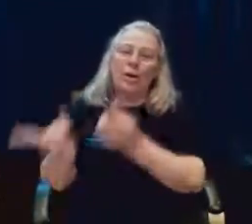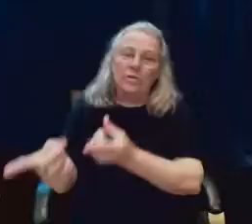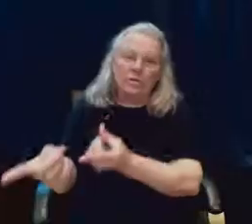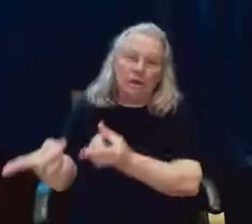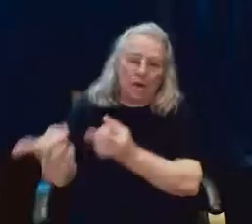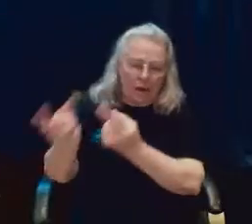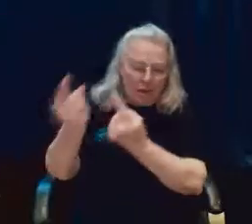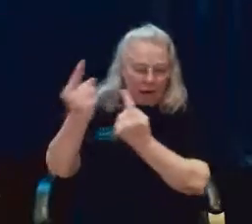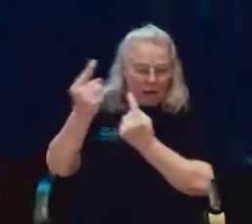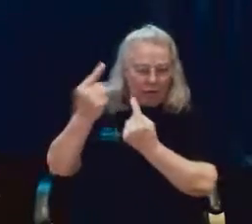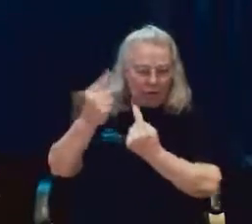prayers